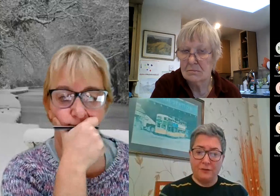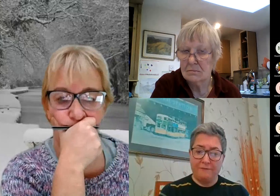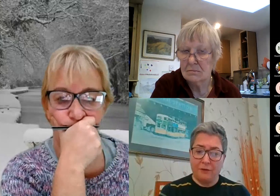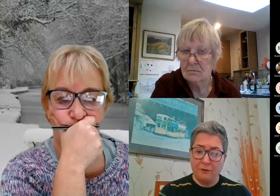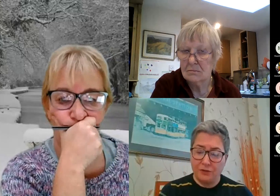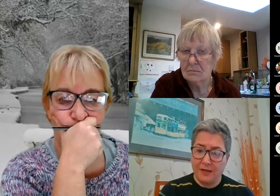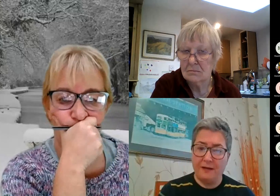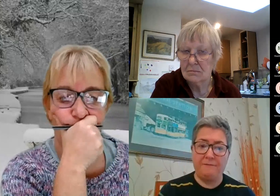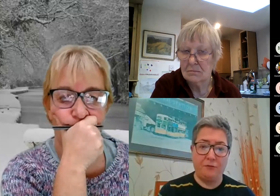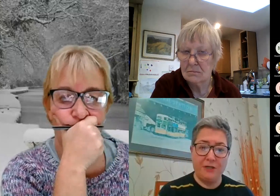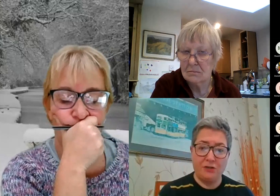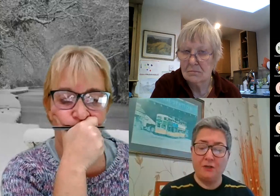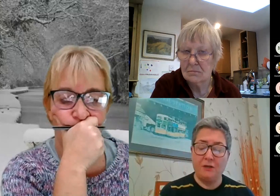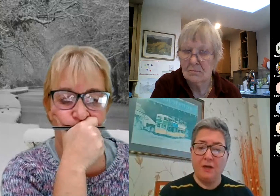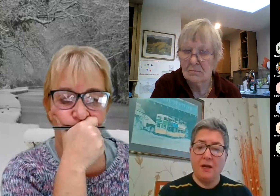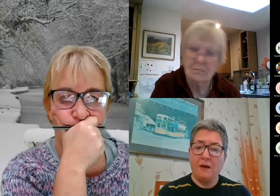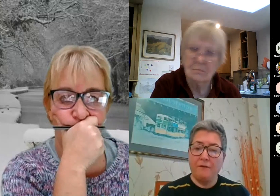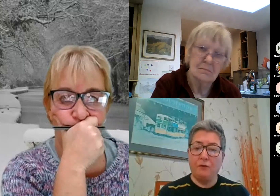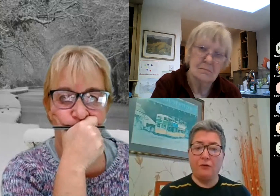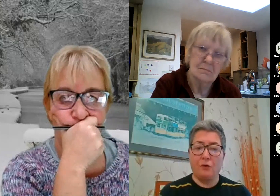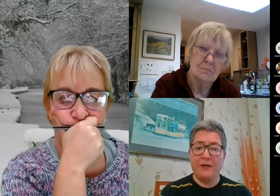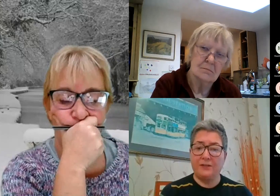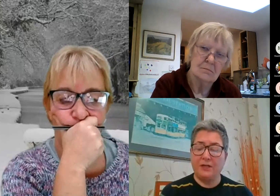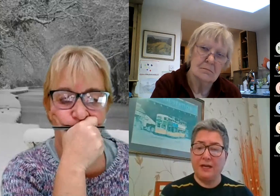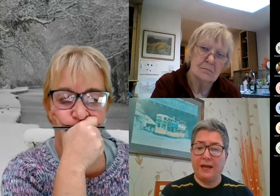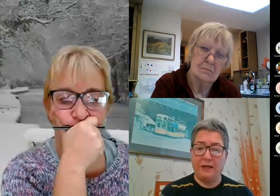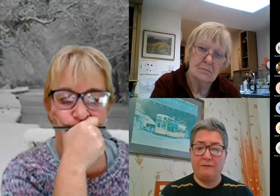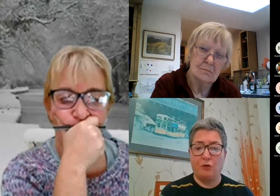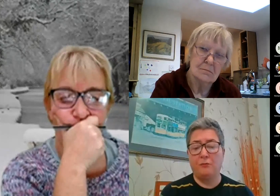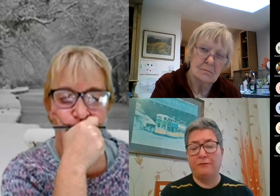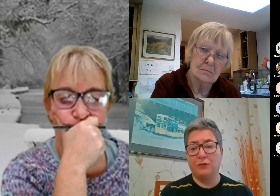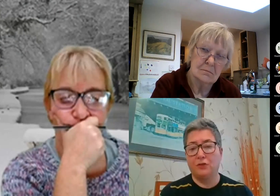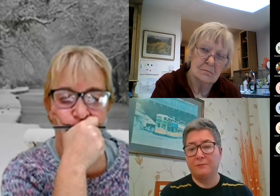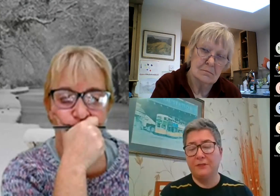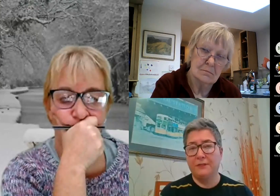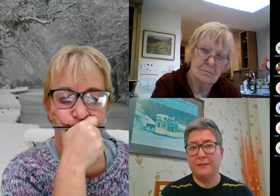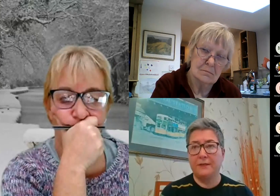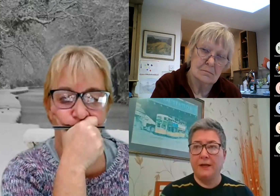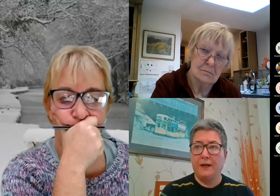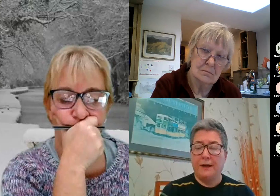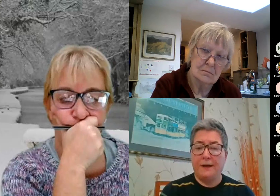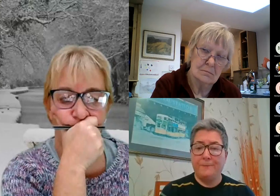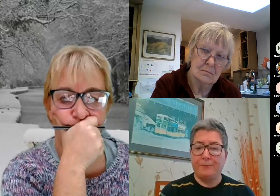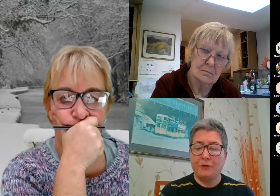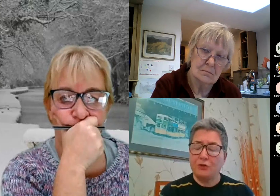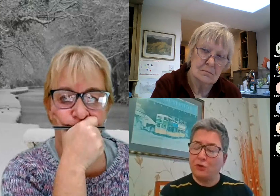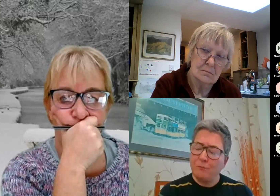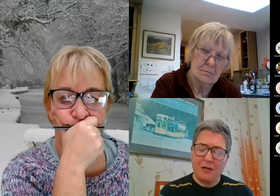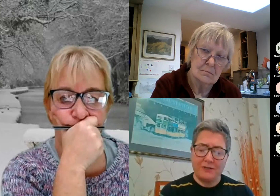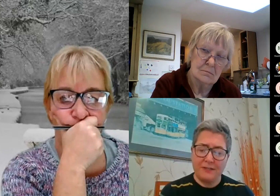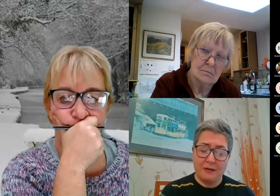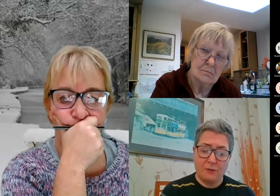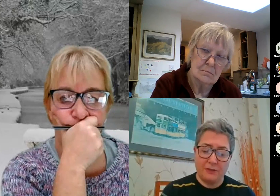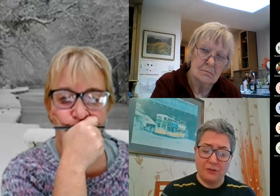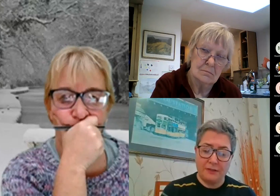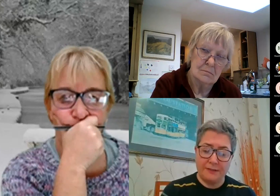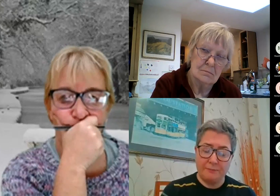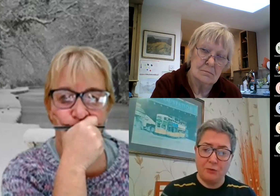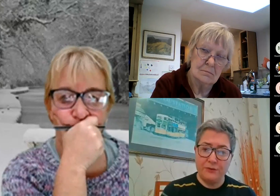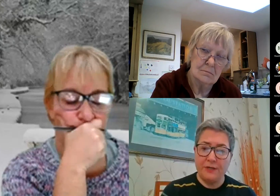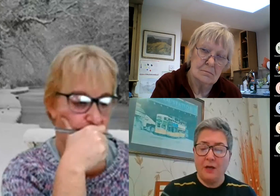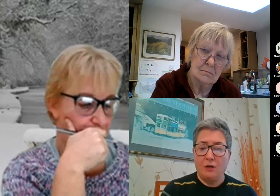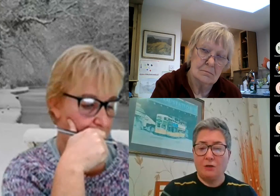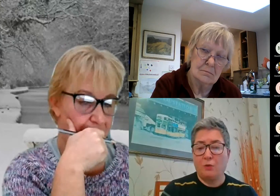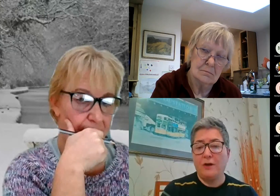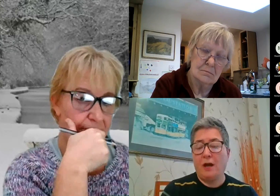actually have to divulge that information if you're requesting any form of adjustments. There's two parts to that